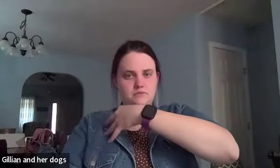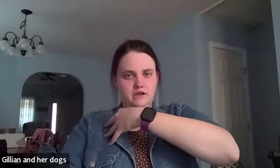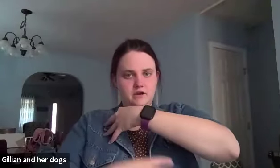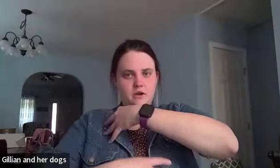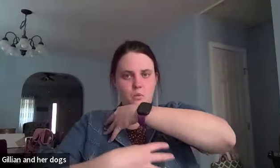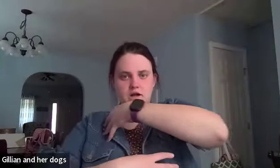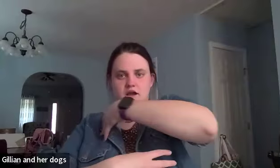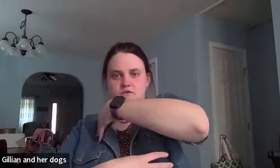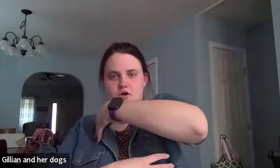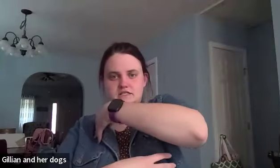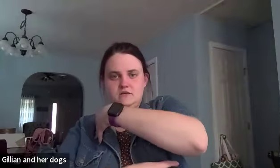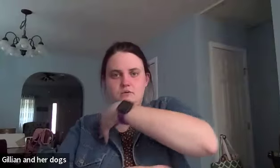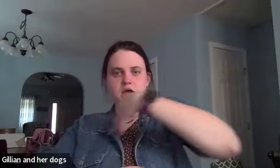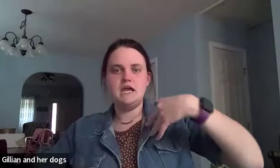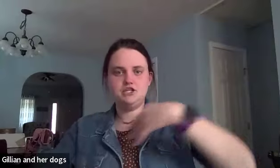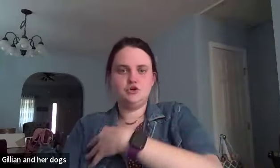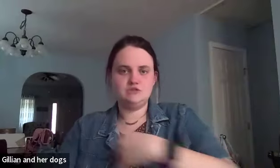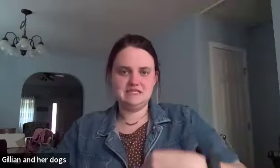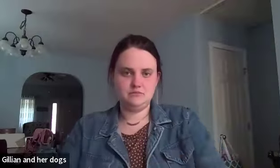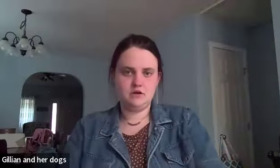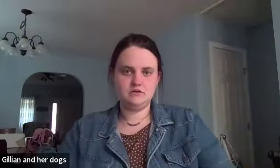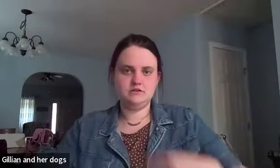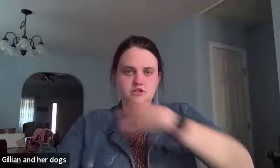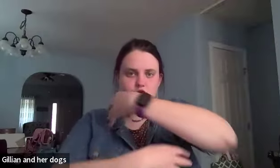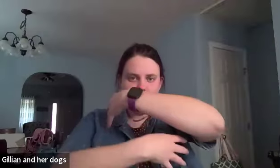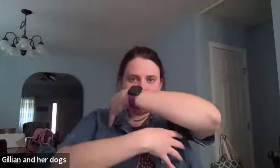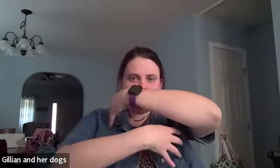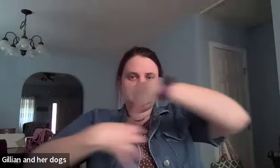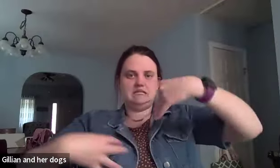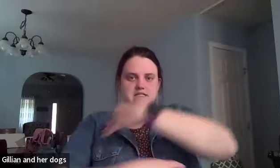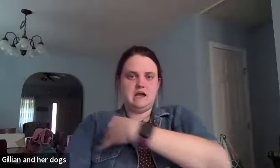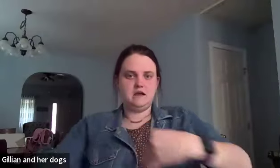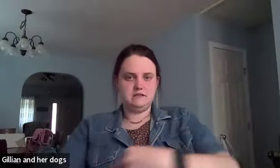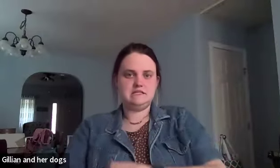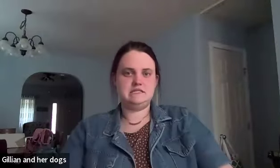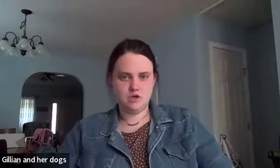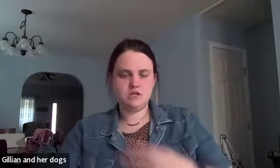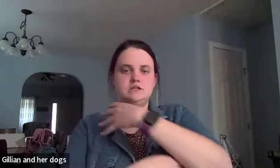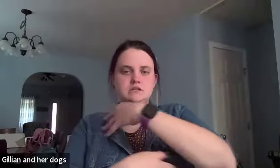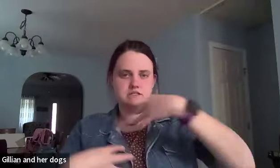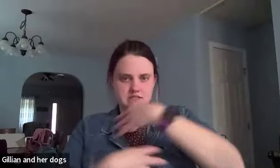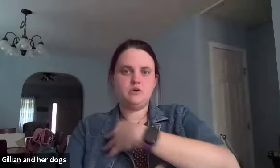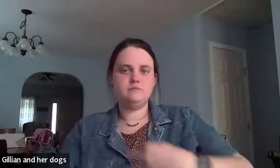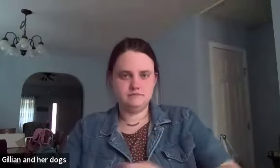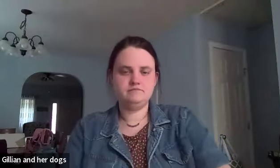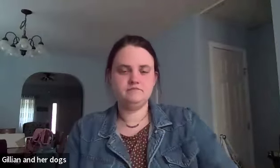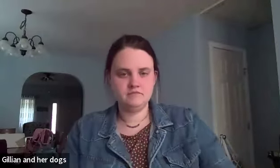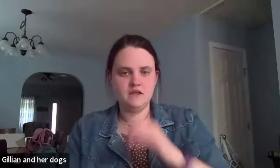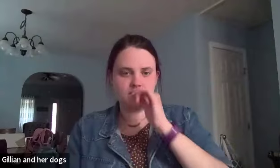up here and one kind of across down low, and you go zebra. So you literally just zigzag zebra, zebra. This